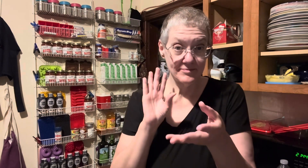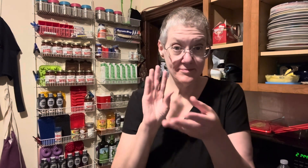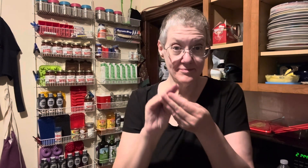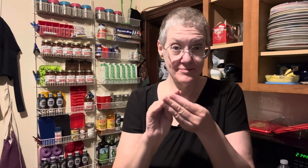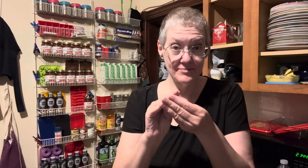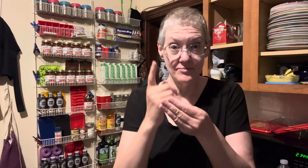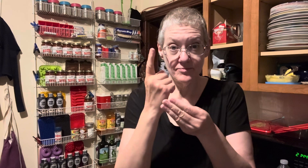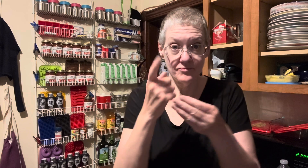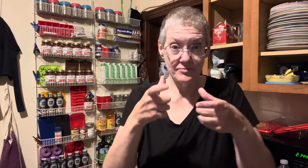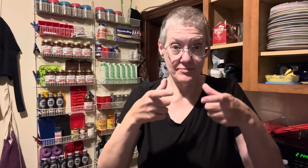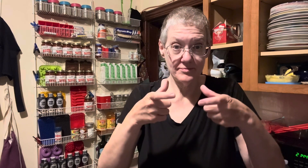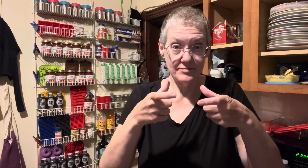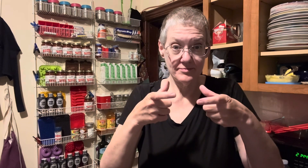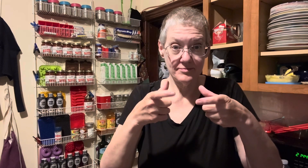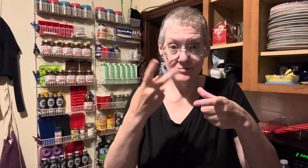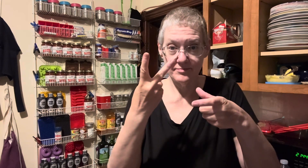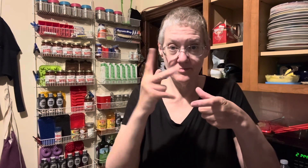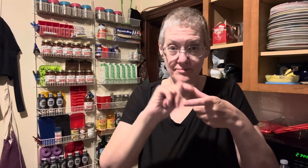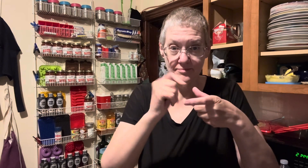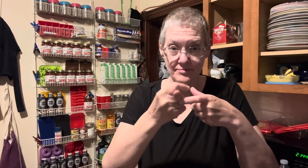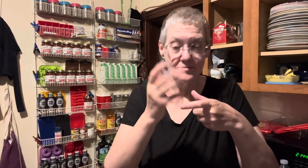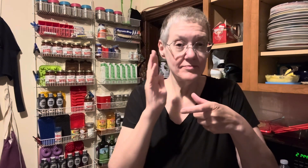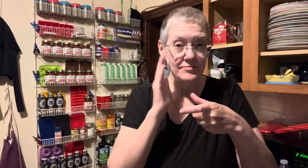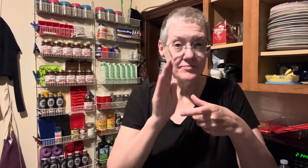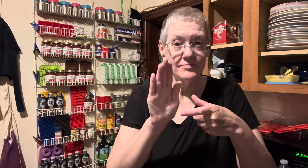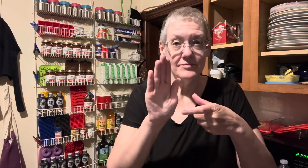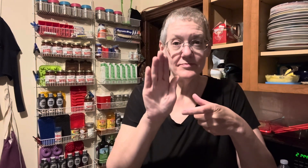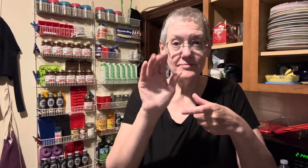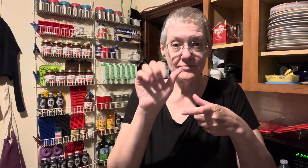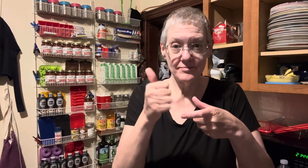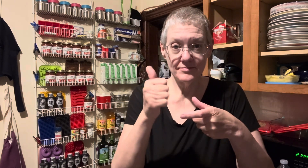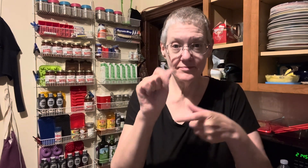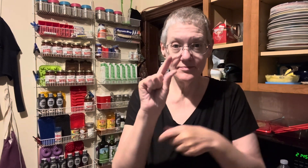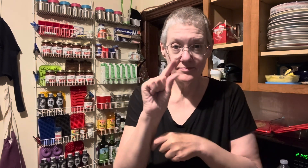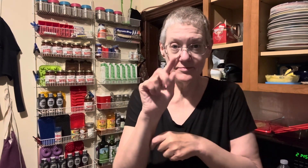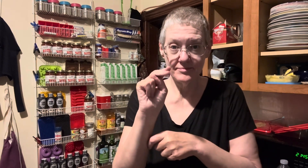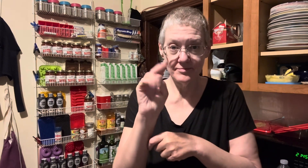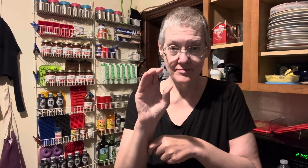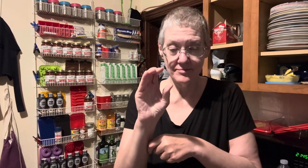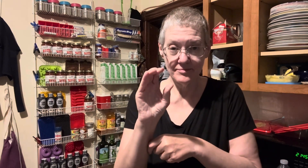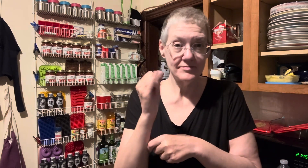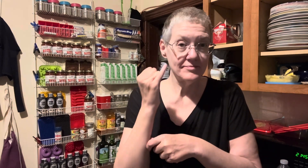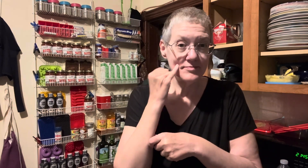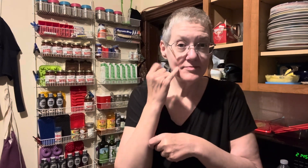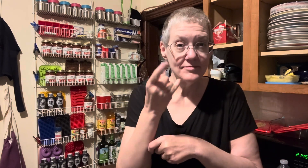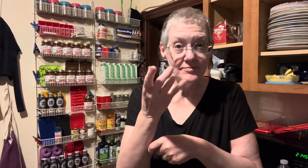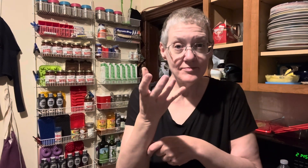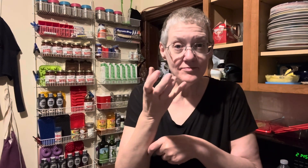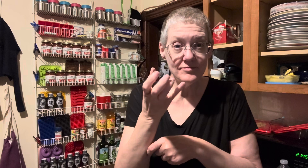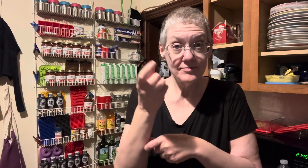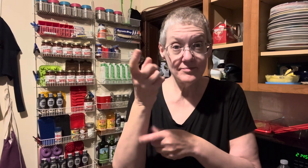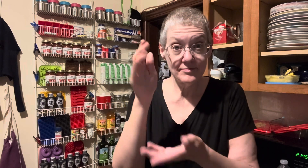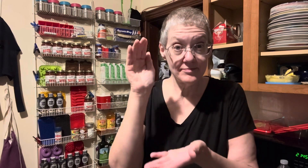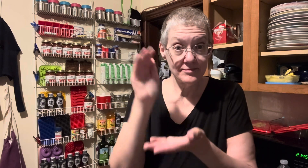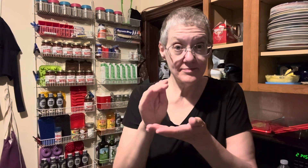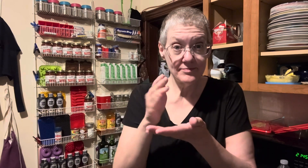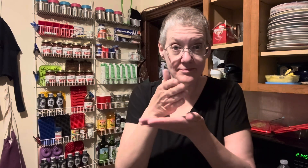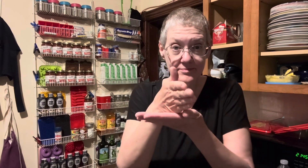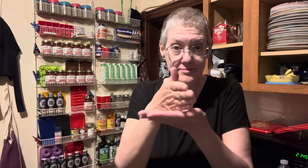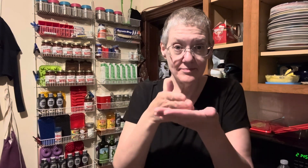increase the net carb count. Altogether, 1 quesadilla with 2 tortillas is going to have 10 grams of net carbs. If you want less